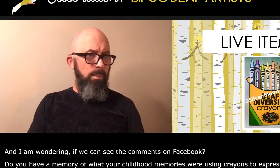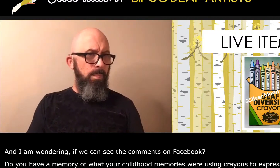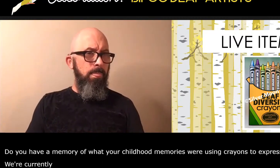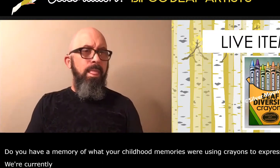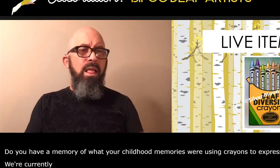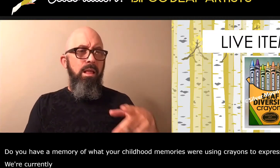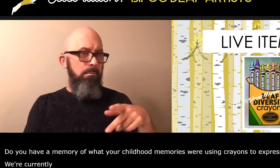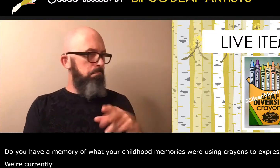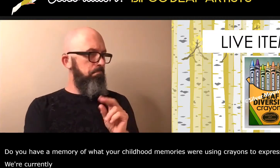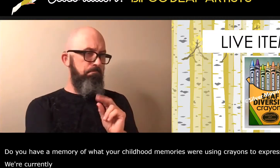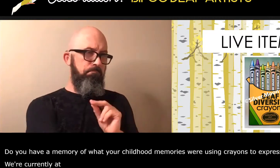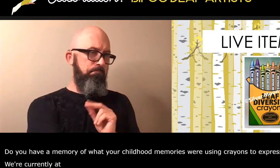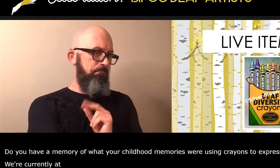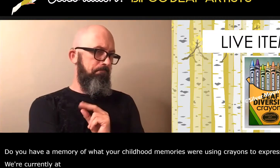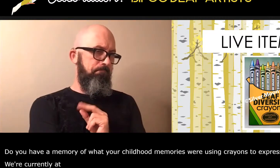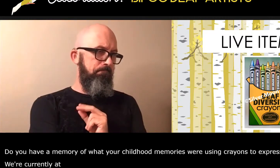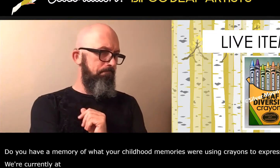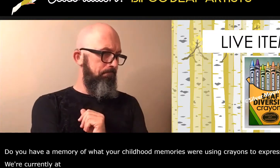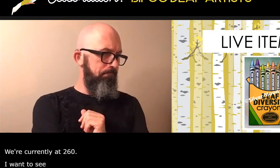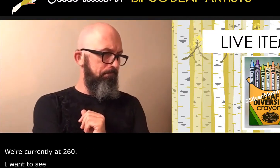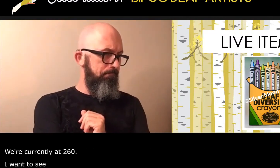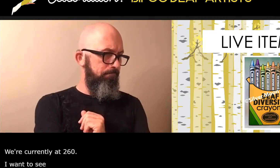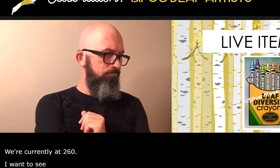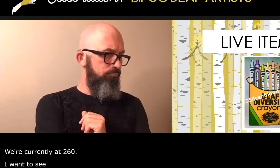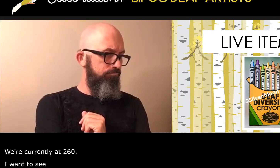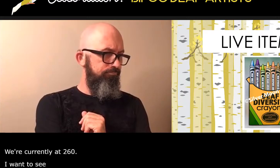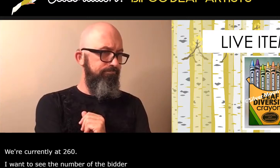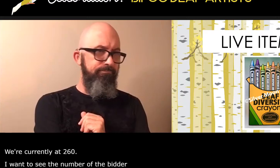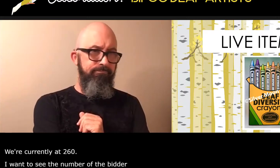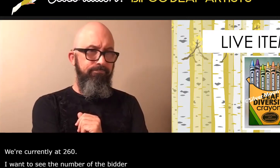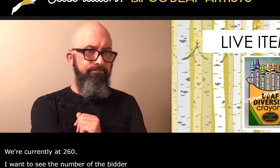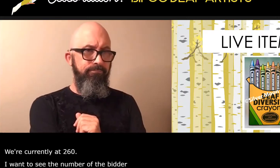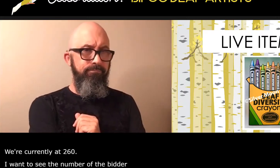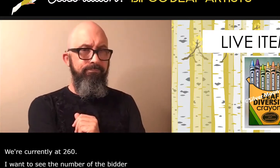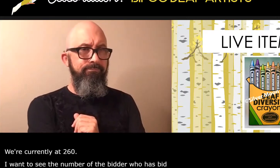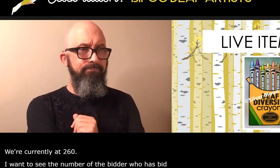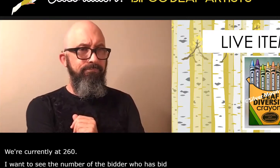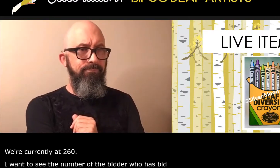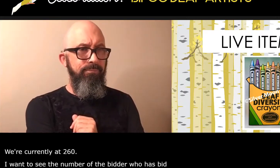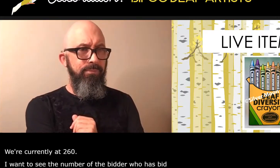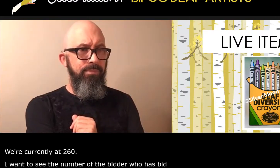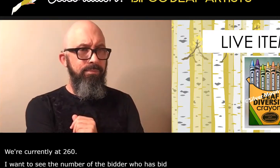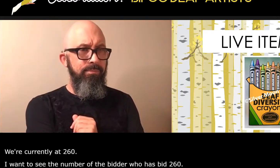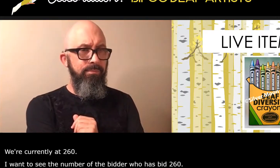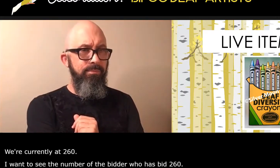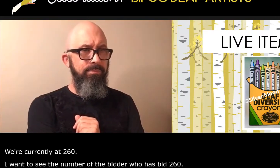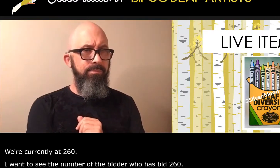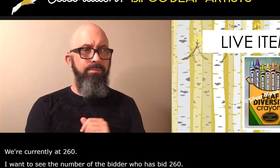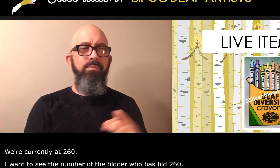I want to see the number of the bidder who has bid 260. I'm trying to get that information for you.